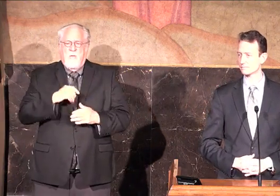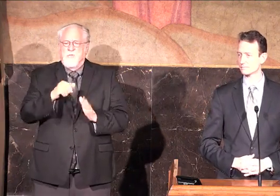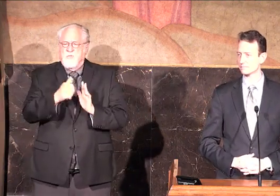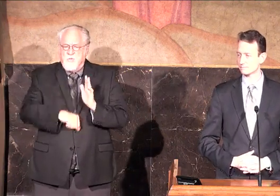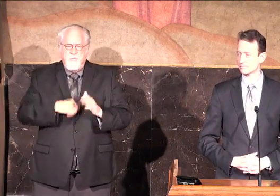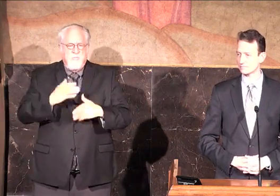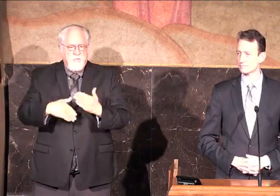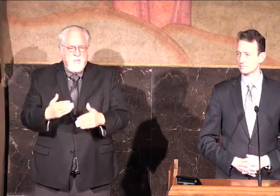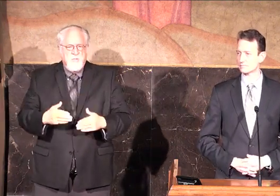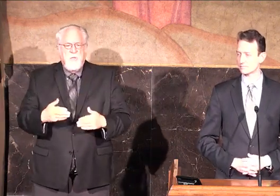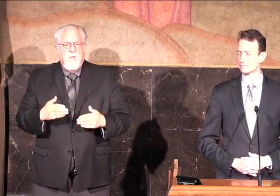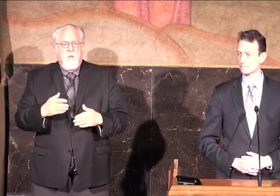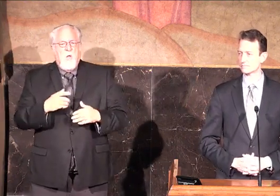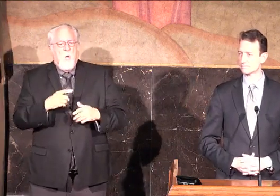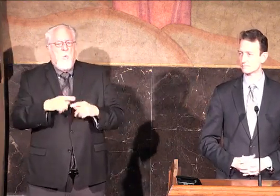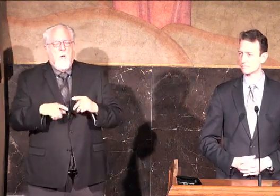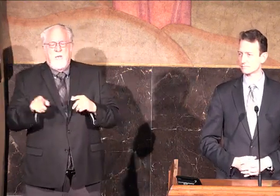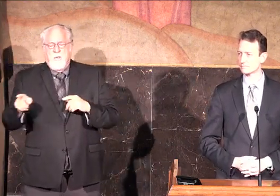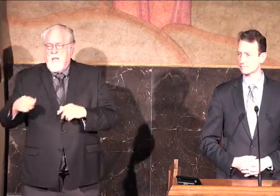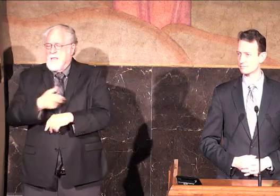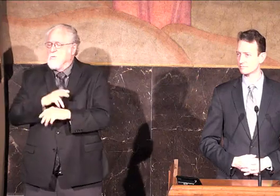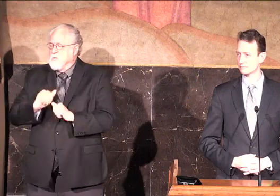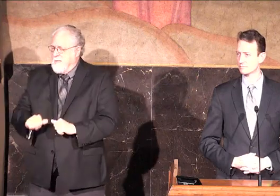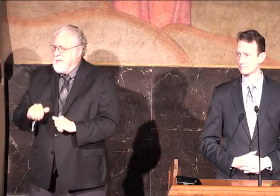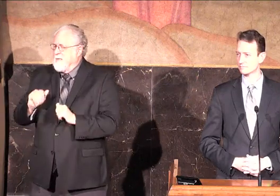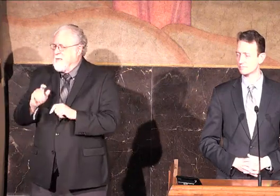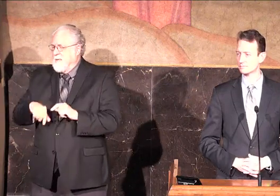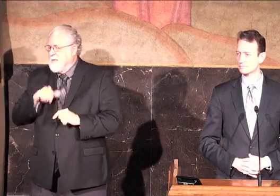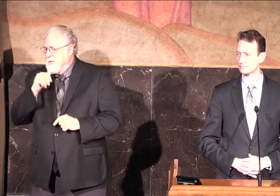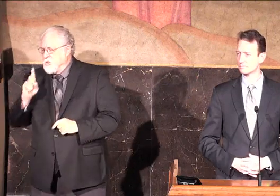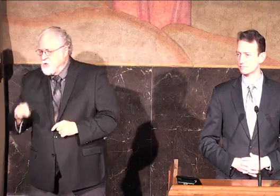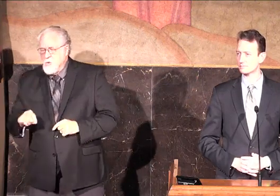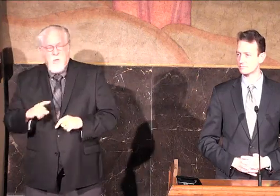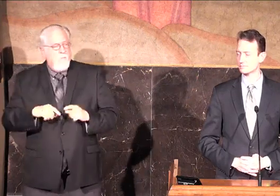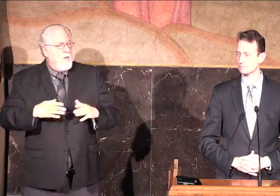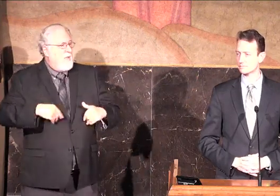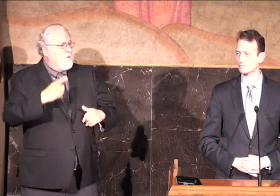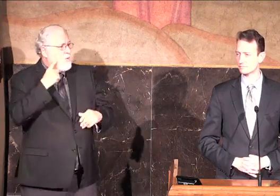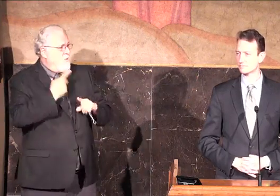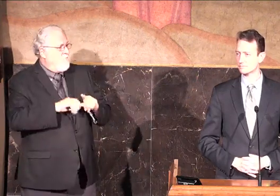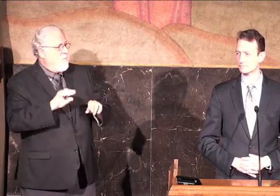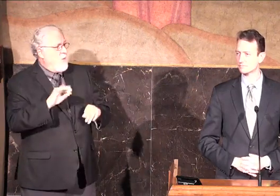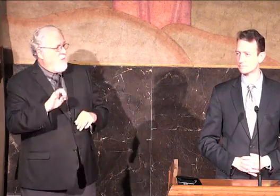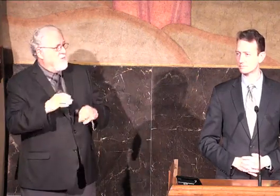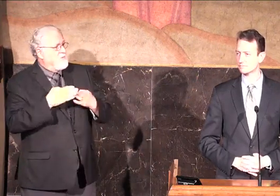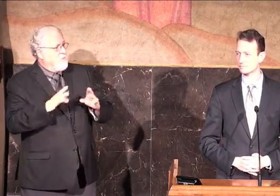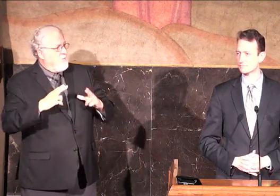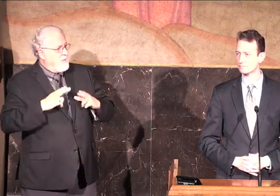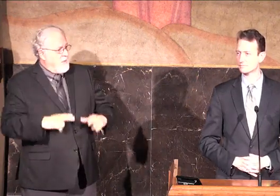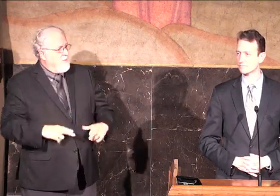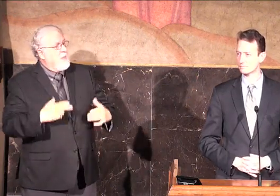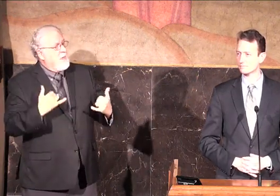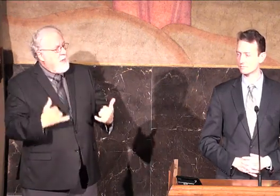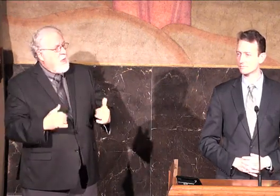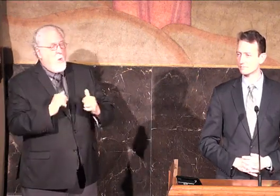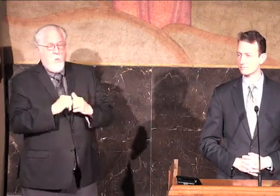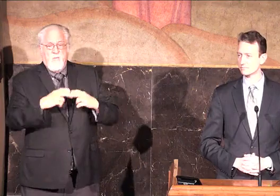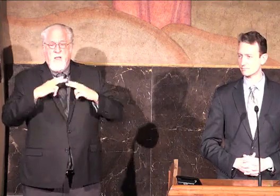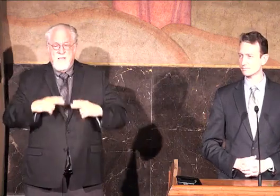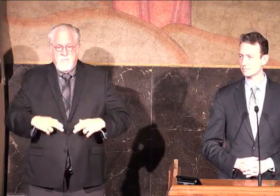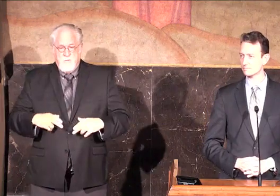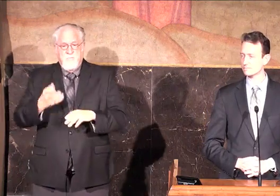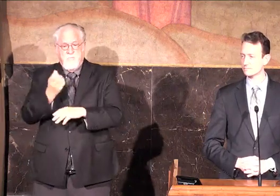at possibly what they could and couldn't do, but he hadn't heard from the Office of Public Health yet on the statewide perspective. More than a week out now, as hospitalizations